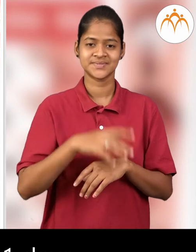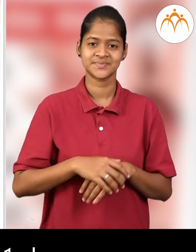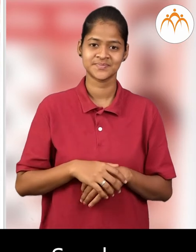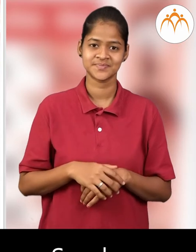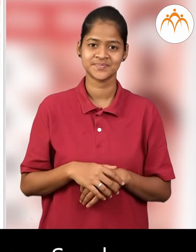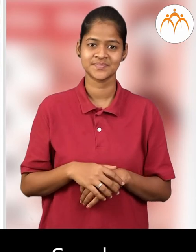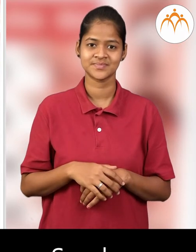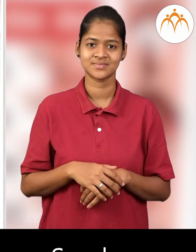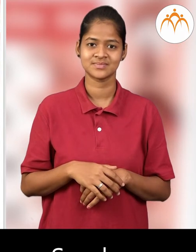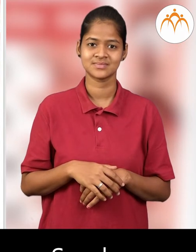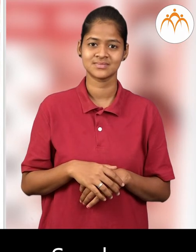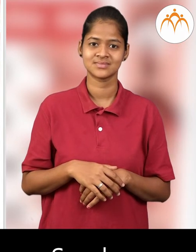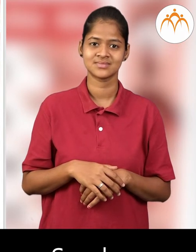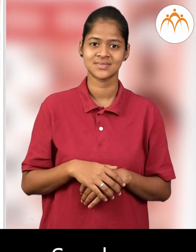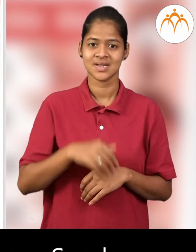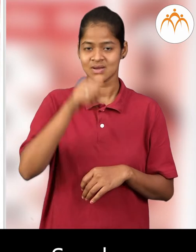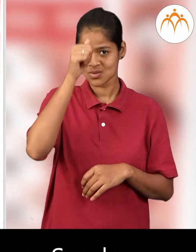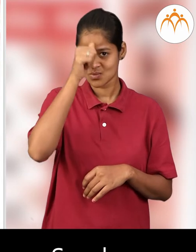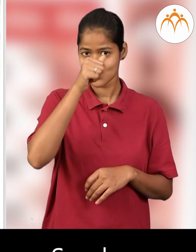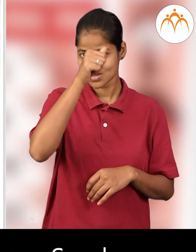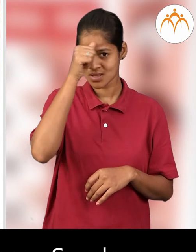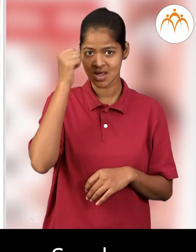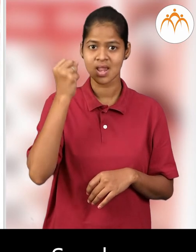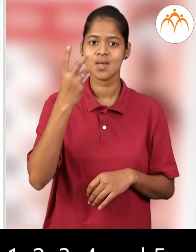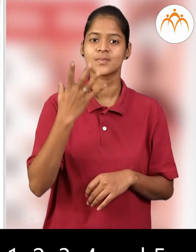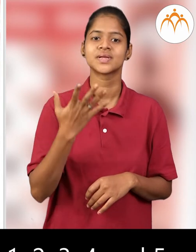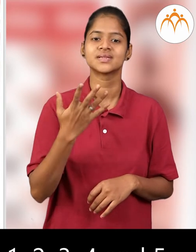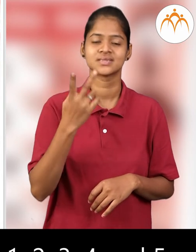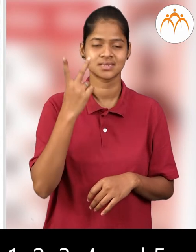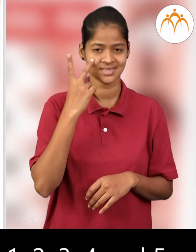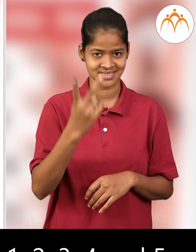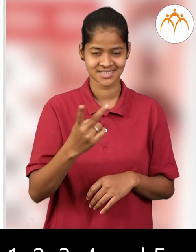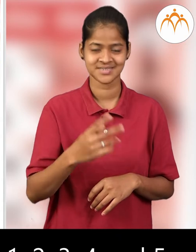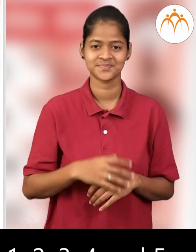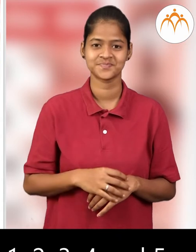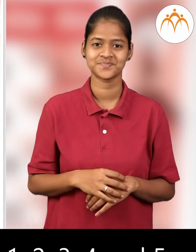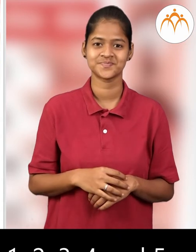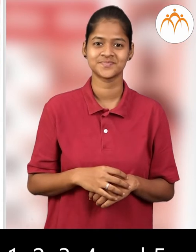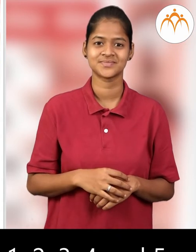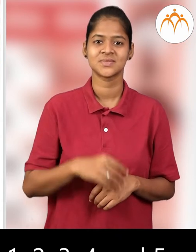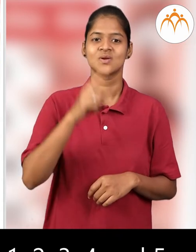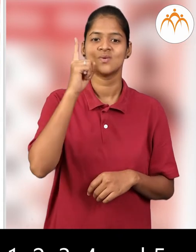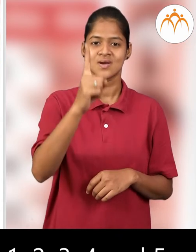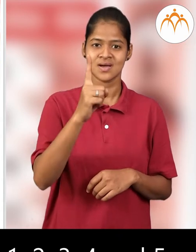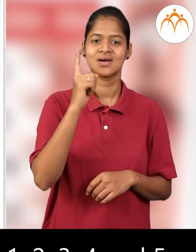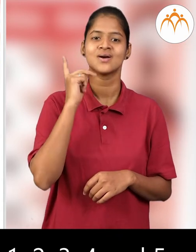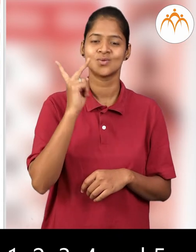Now, we will see how many Sundays are there in this month. 1, 2,